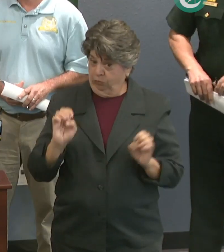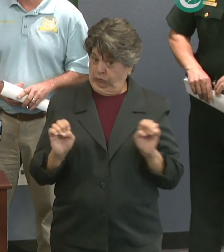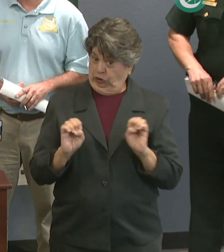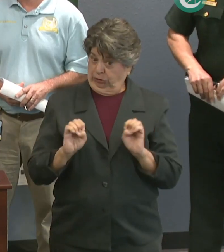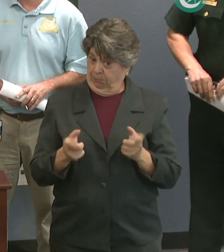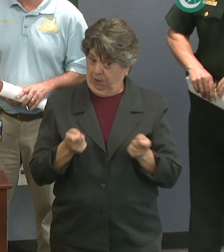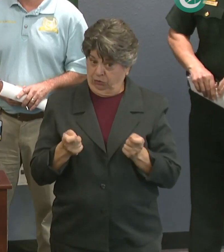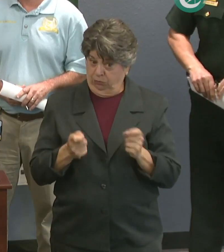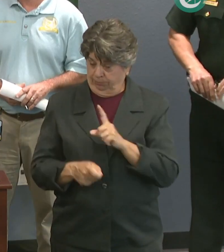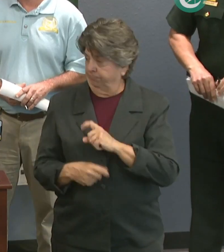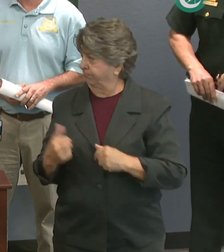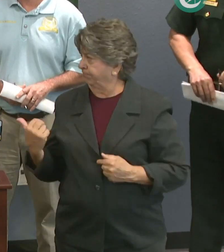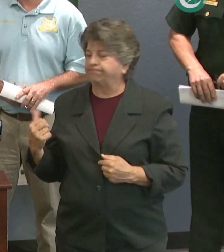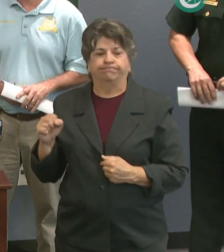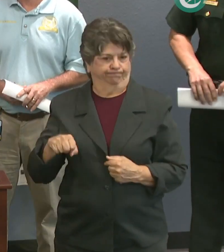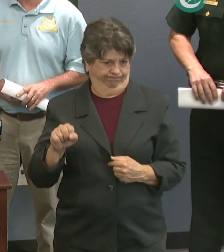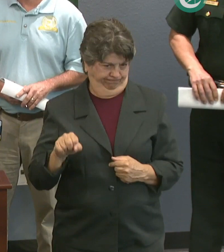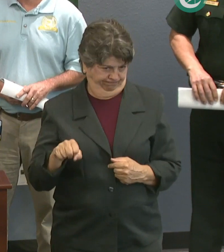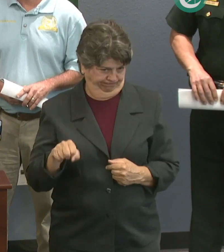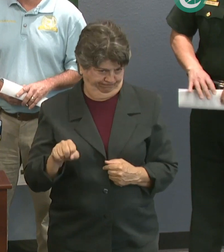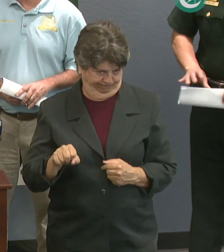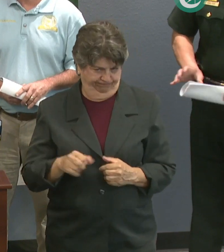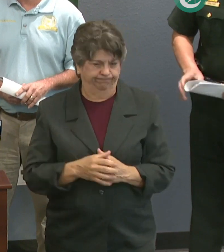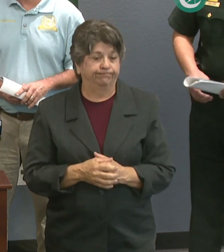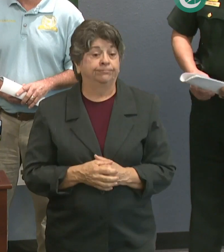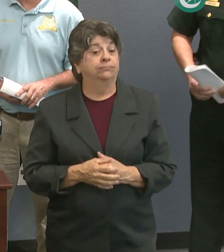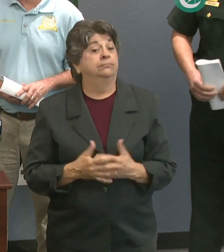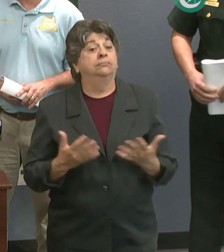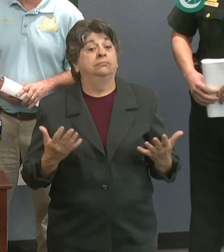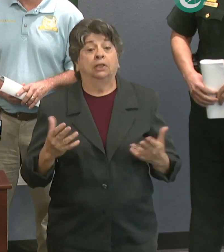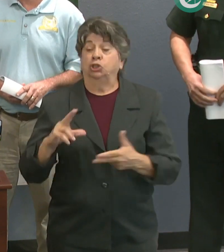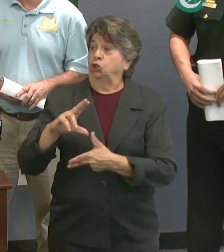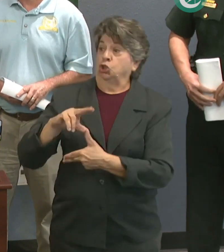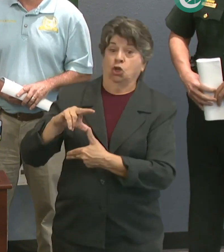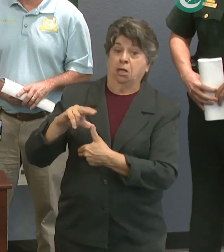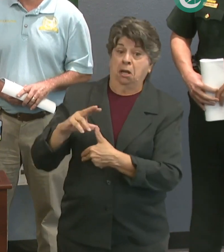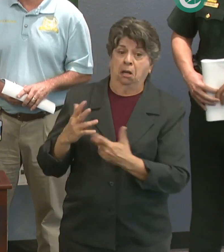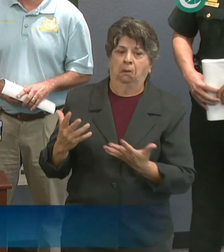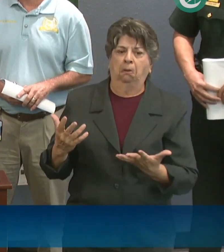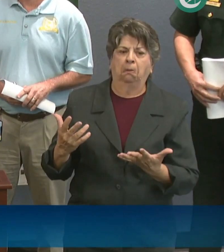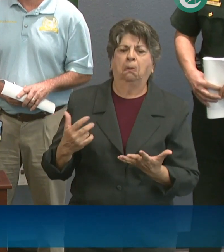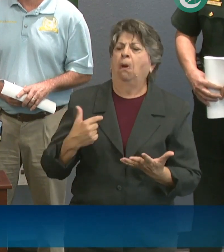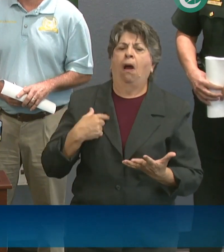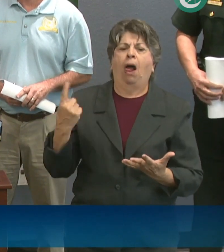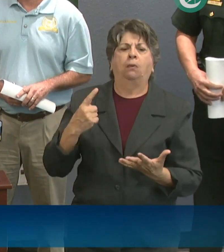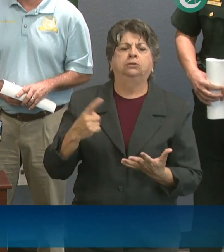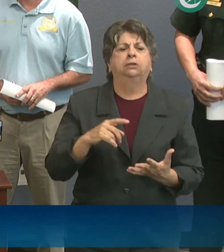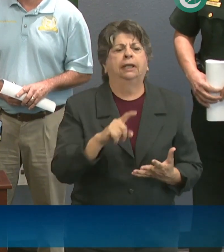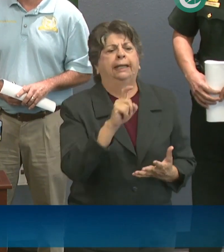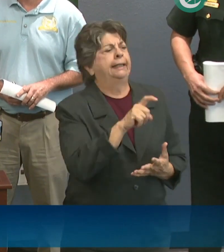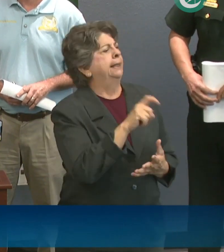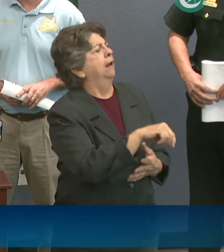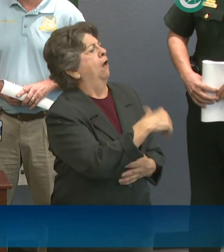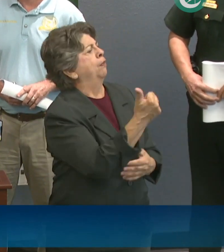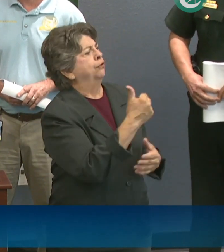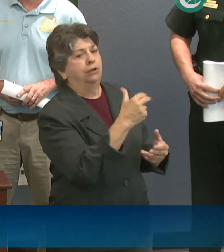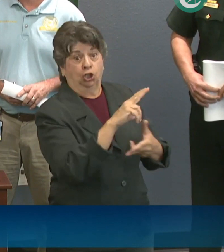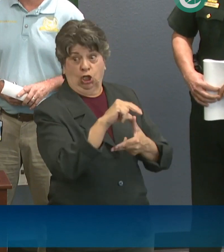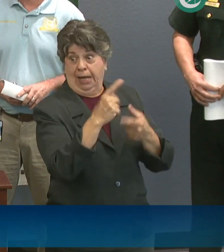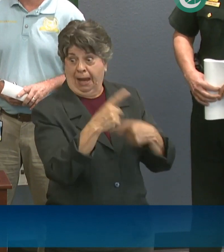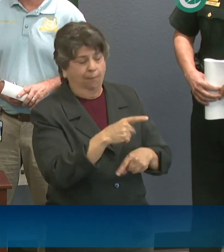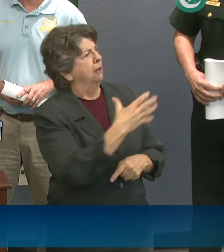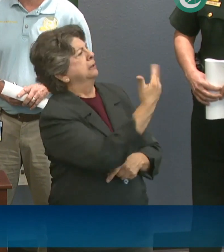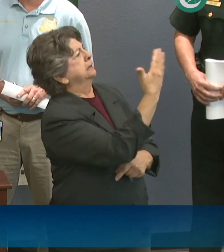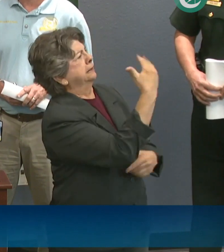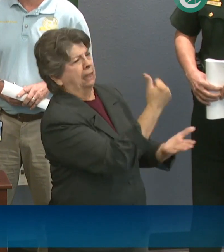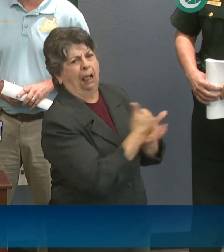think the greatest challenge for us is normally when we have a hurricane, we can turn to other communities for mutual aid. In this situation, we really